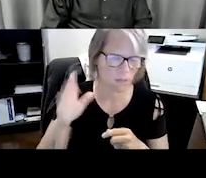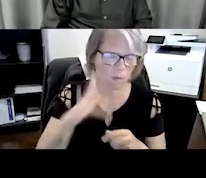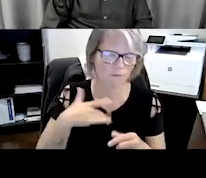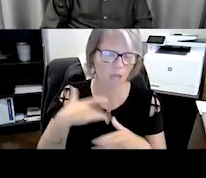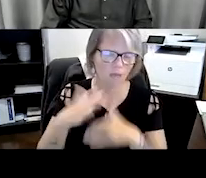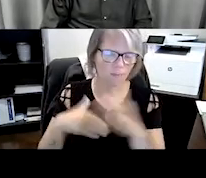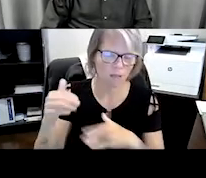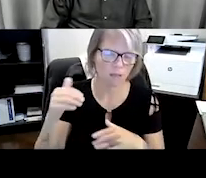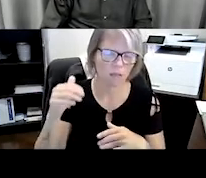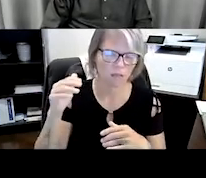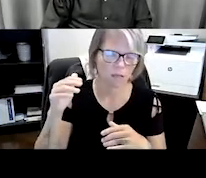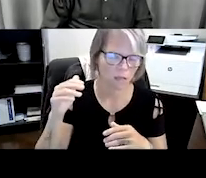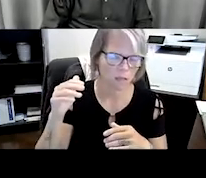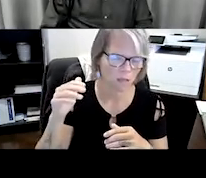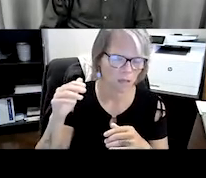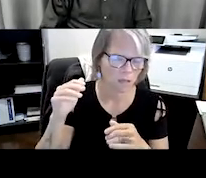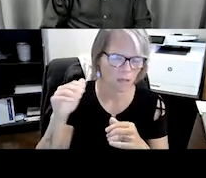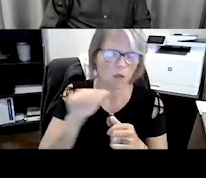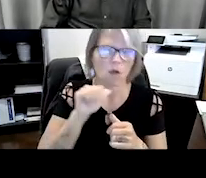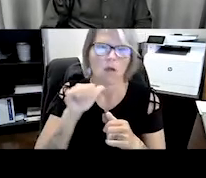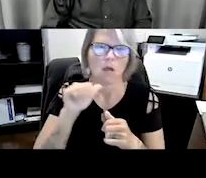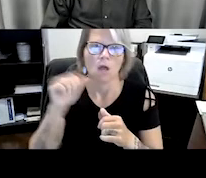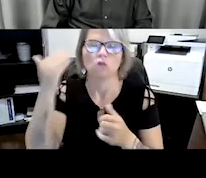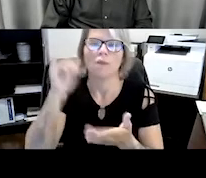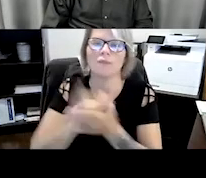And again, when a deaf person